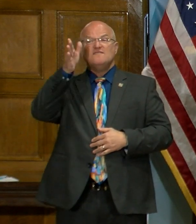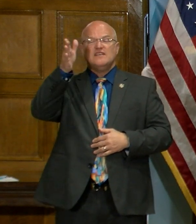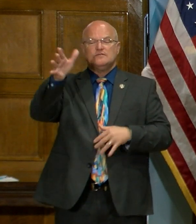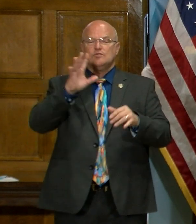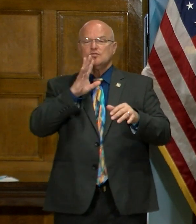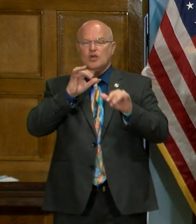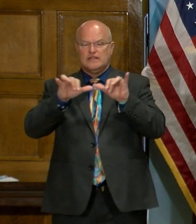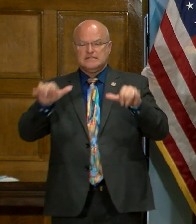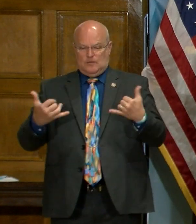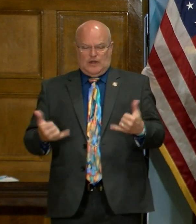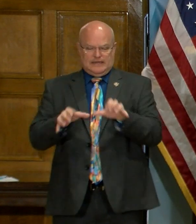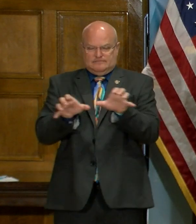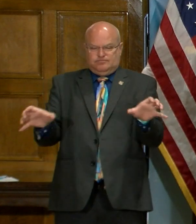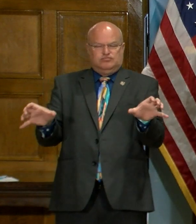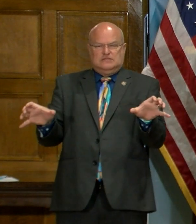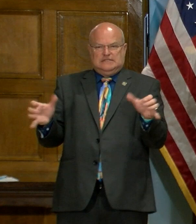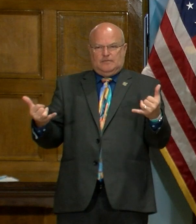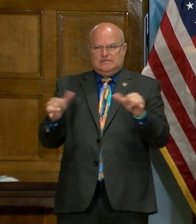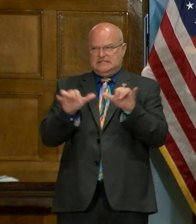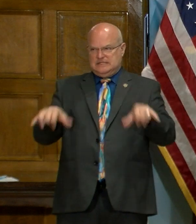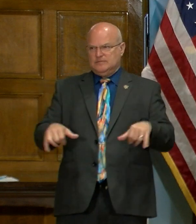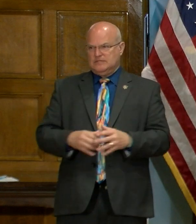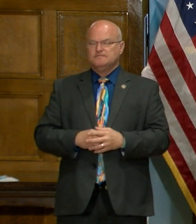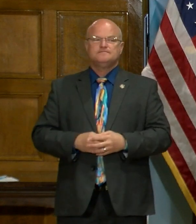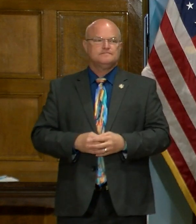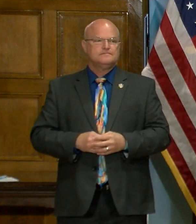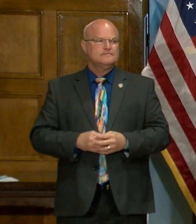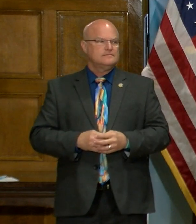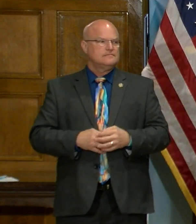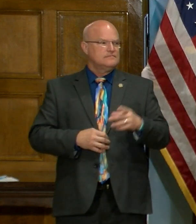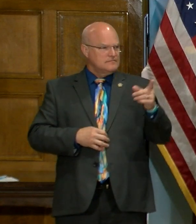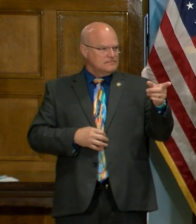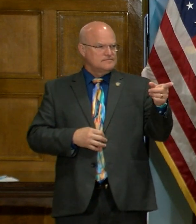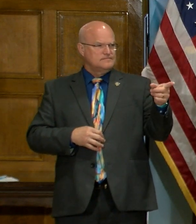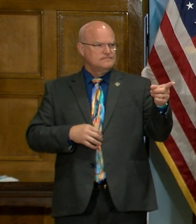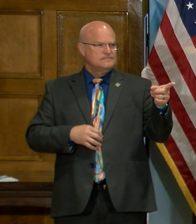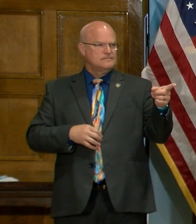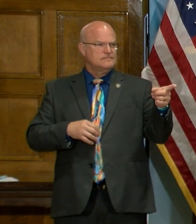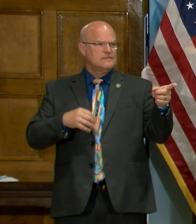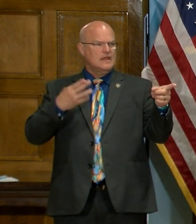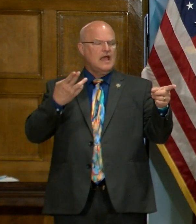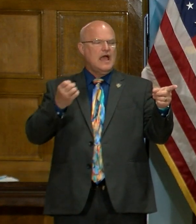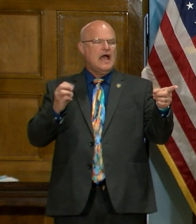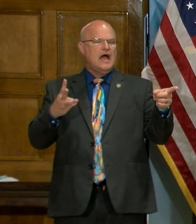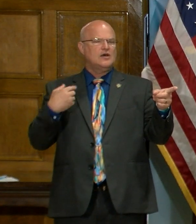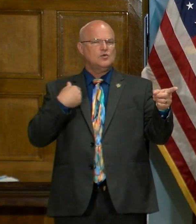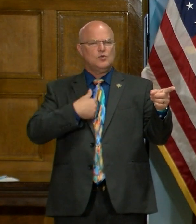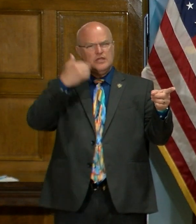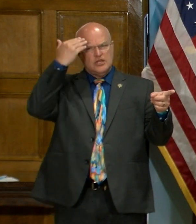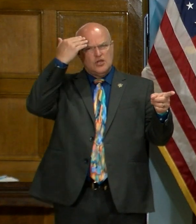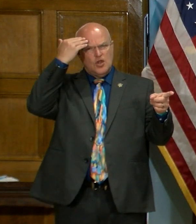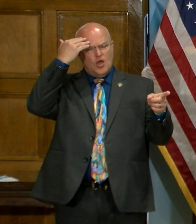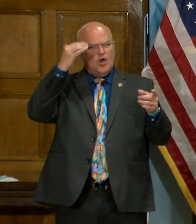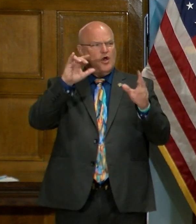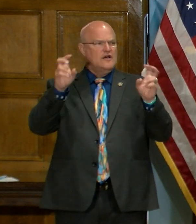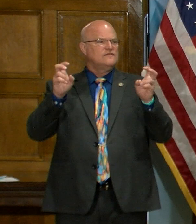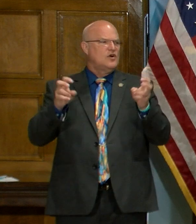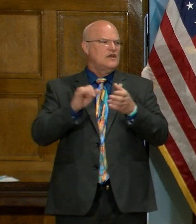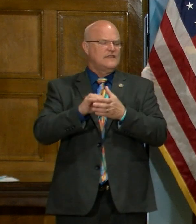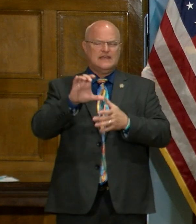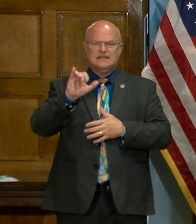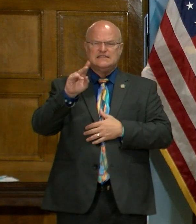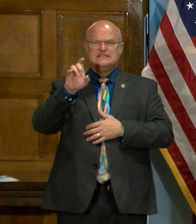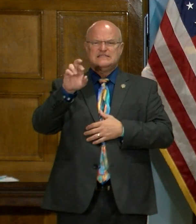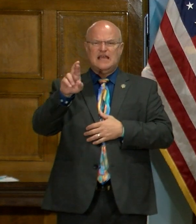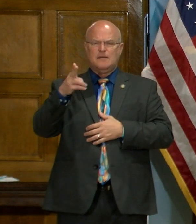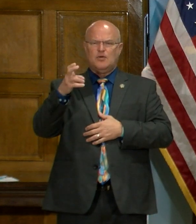the systems. Right now, they're not. They're separate. Yes. Governor, how do we know that as far as a cyber hack